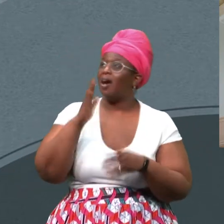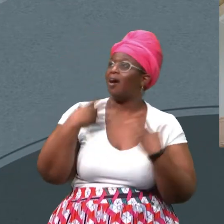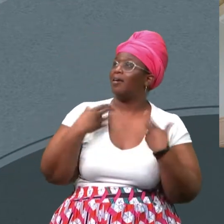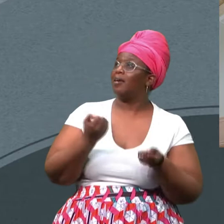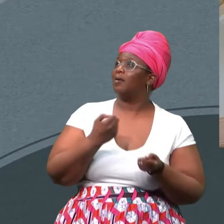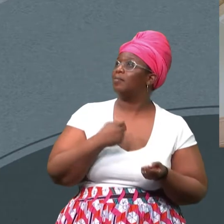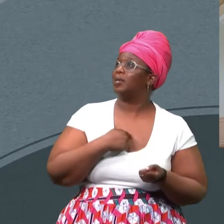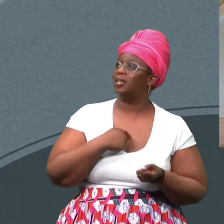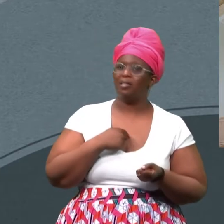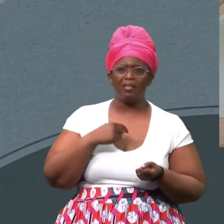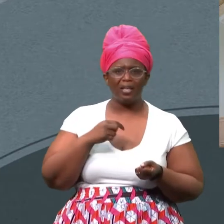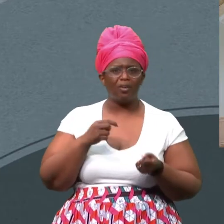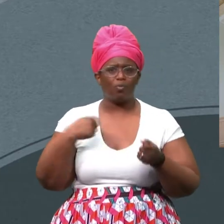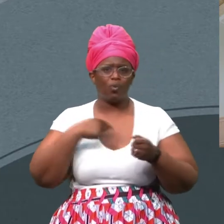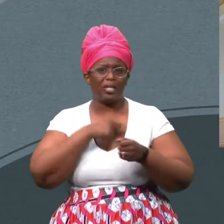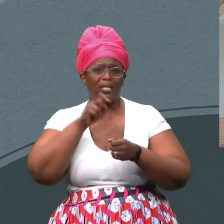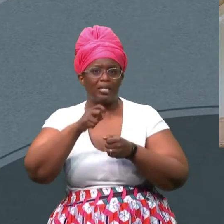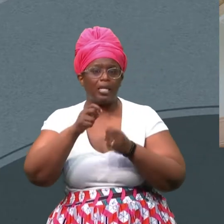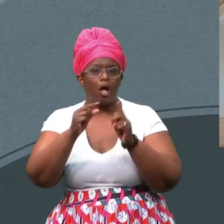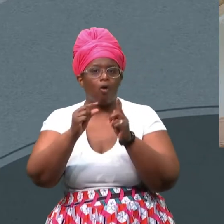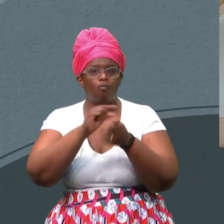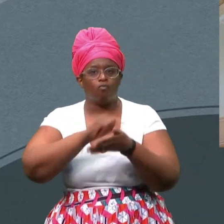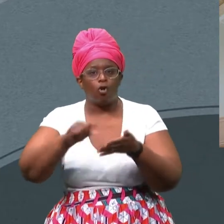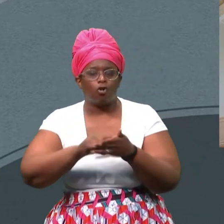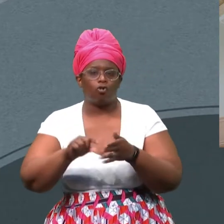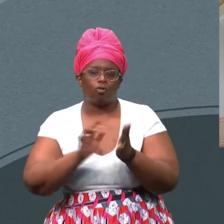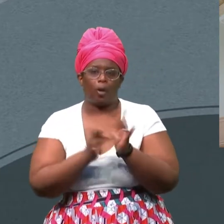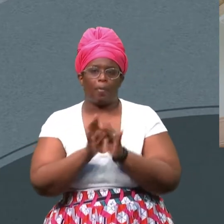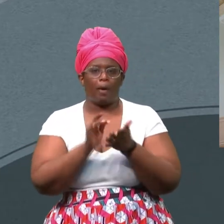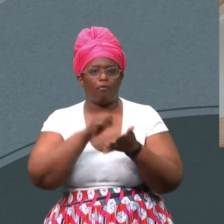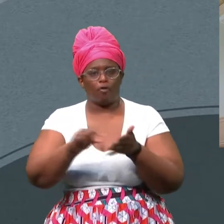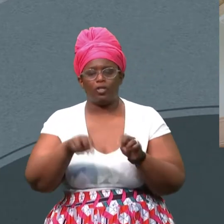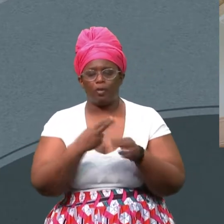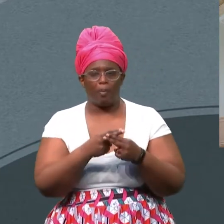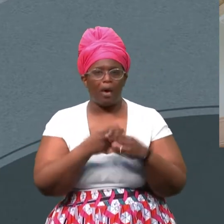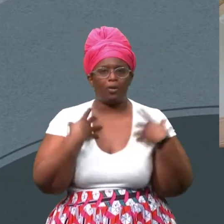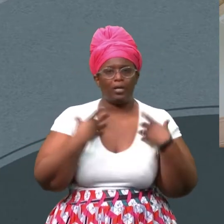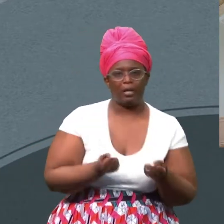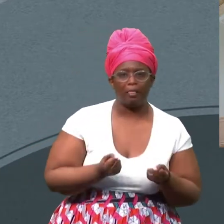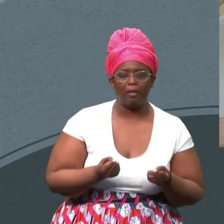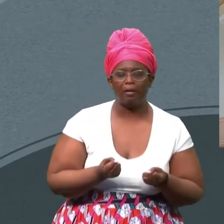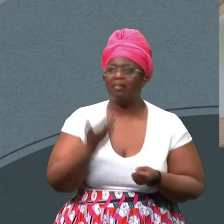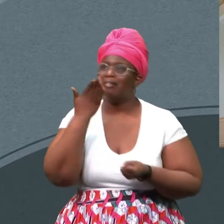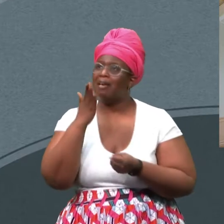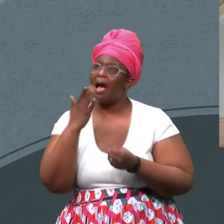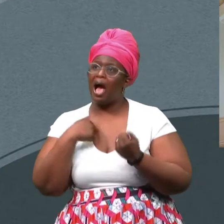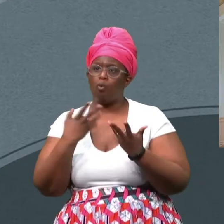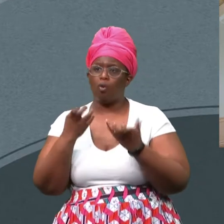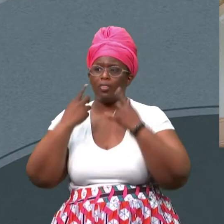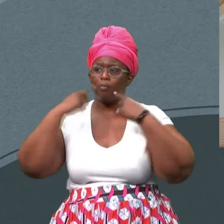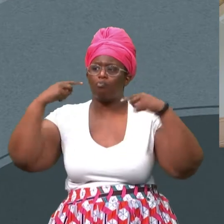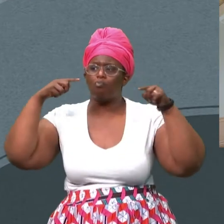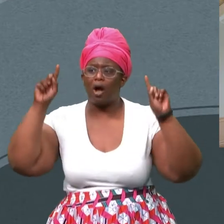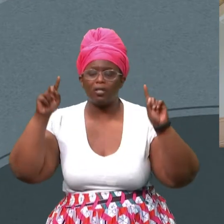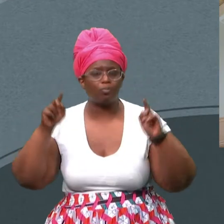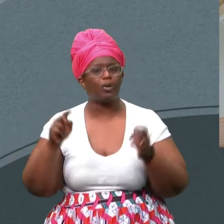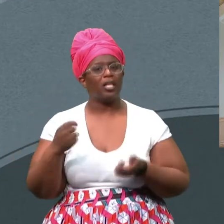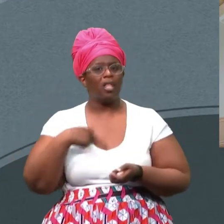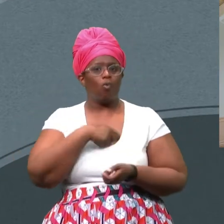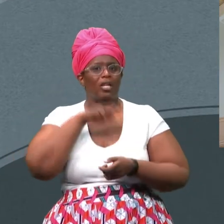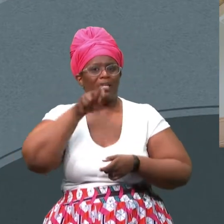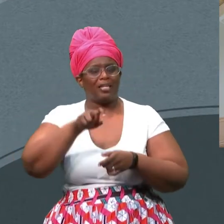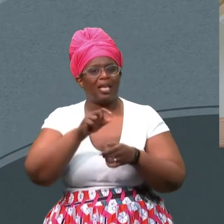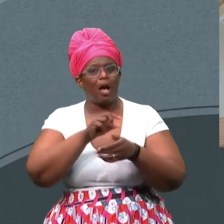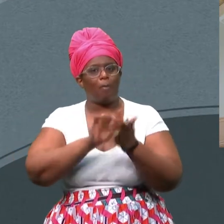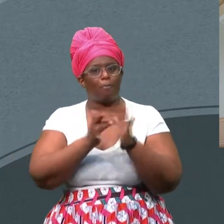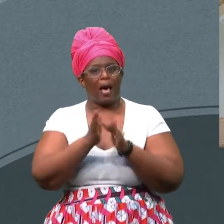a word about healing. God, I want you to restore. Then give me a word about. God, I want you to prosper me. Then give me a word about prospering